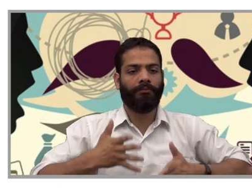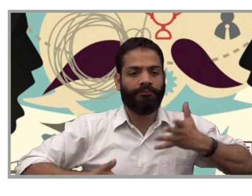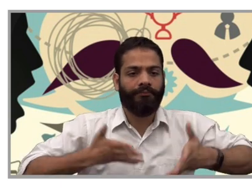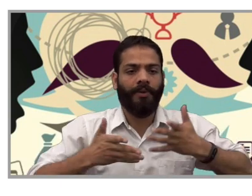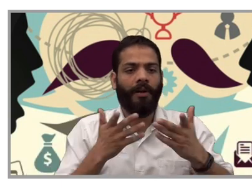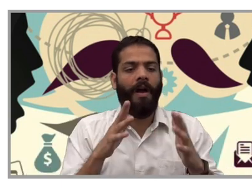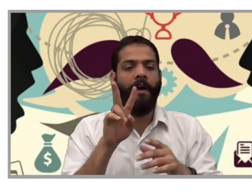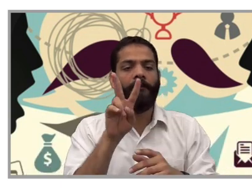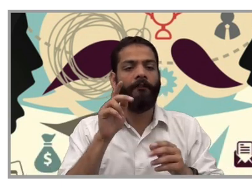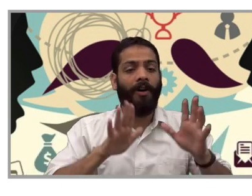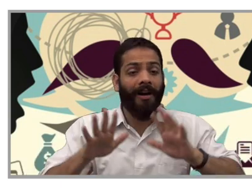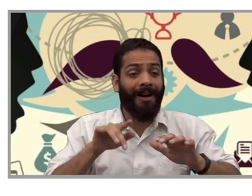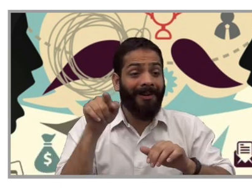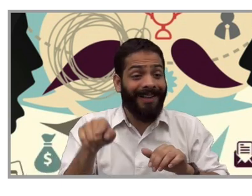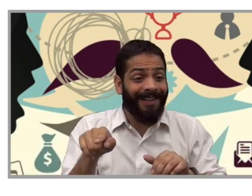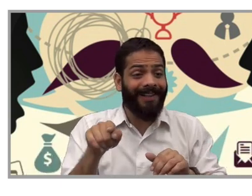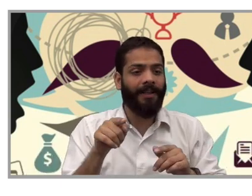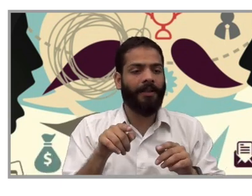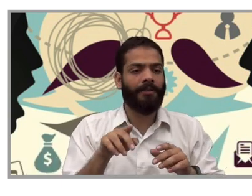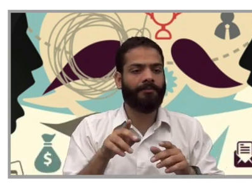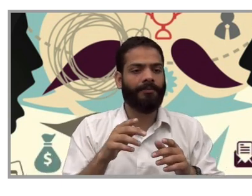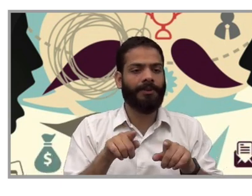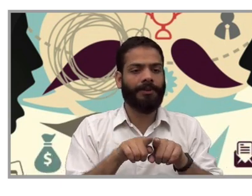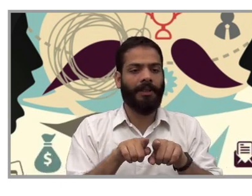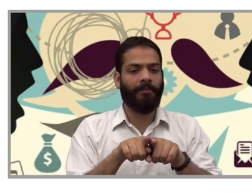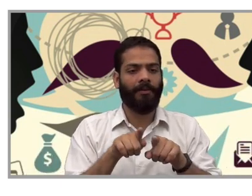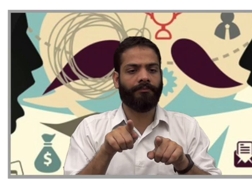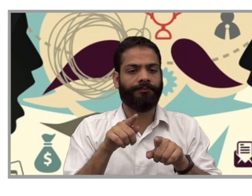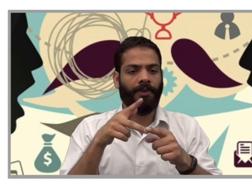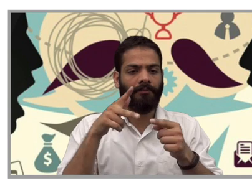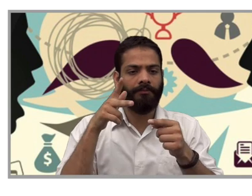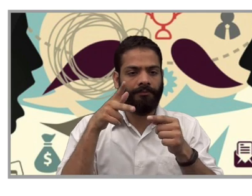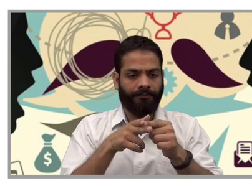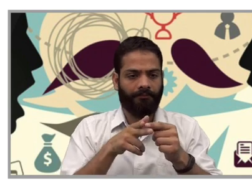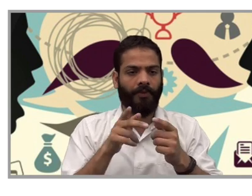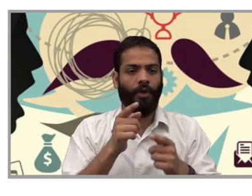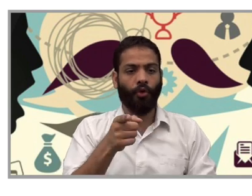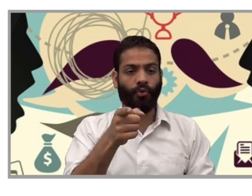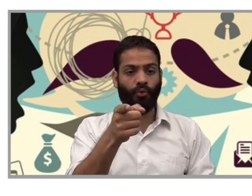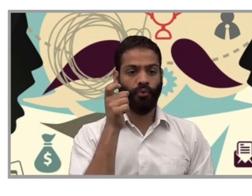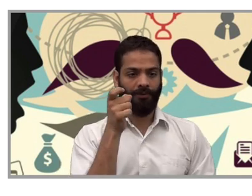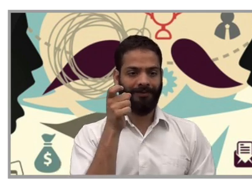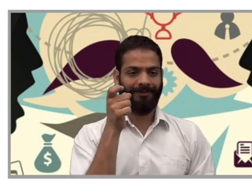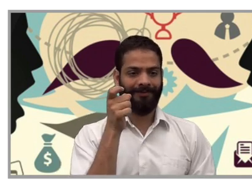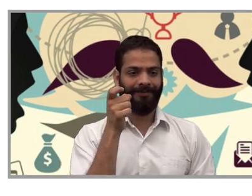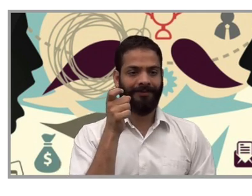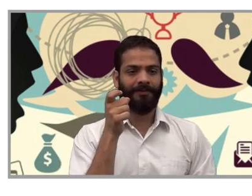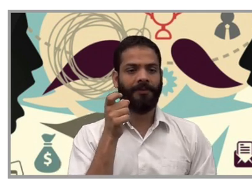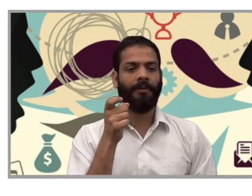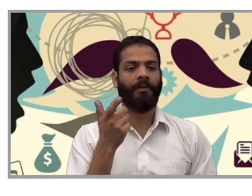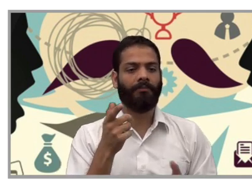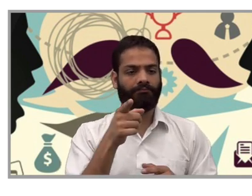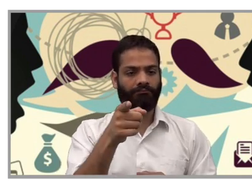In the example, we can see the articulation of shoot is not complete. So, for example,